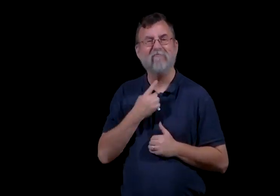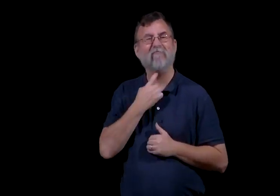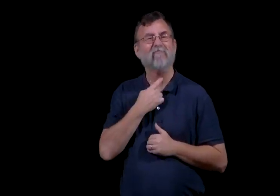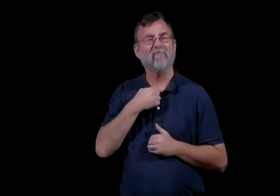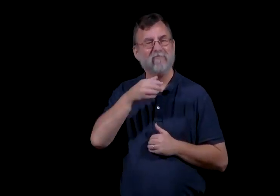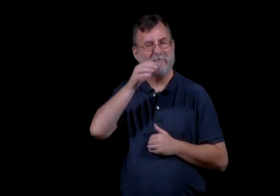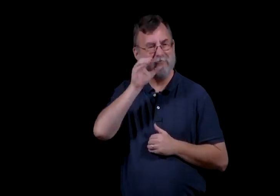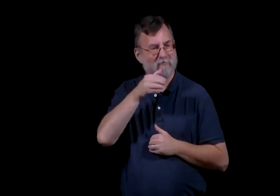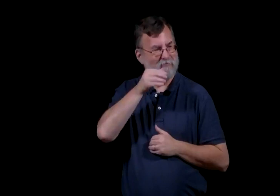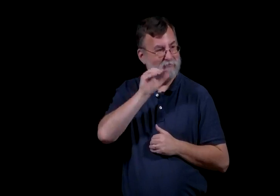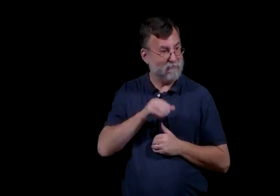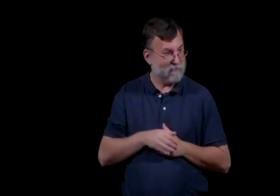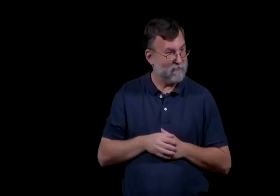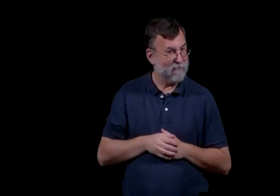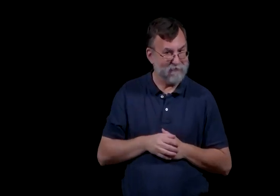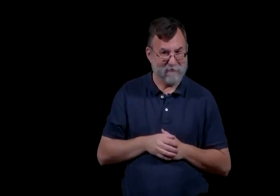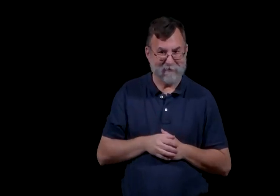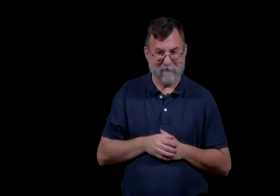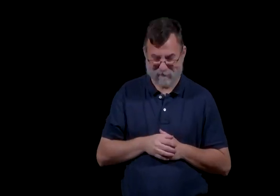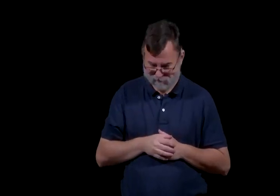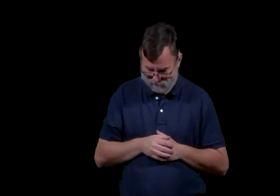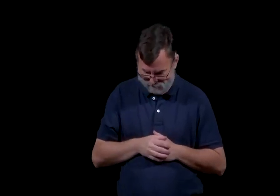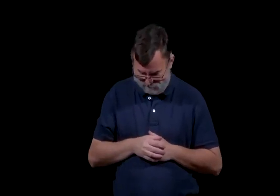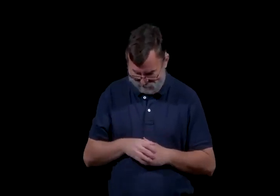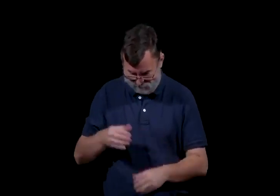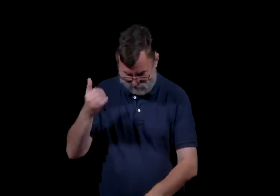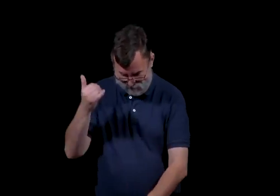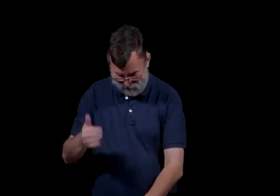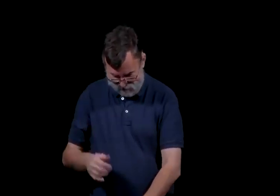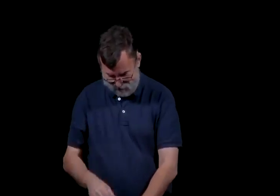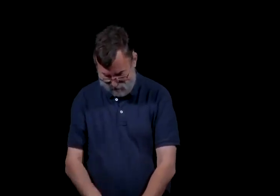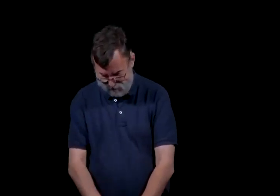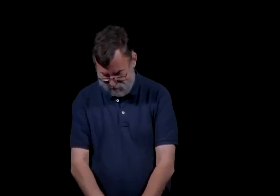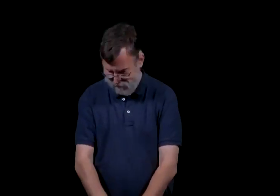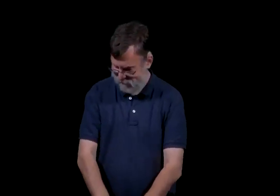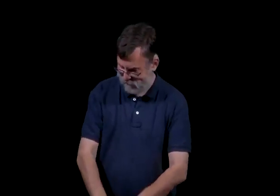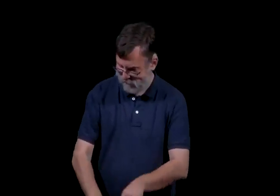water. And when we're thirsty, we drink clean, clear blue water.